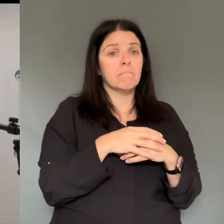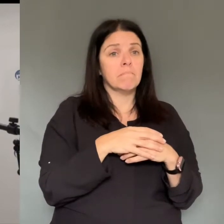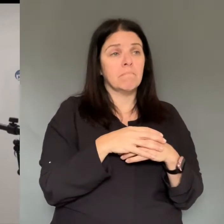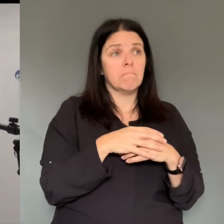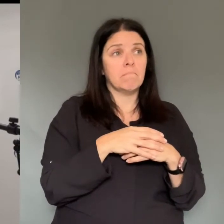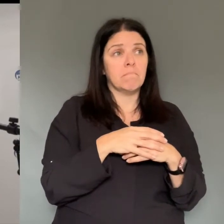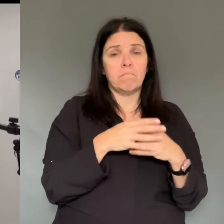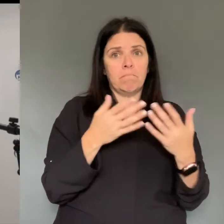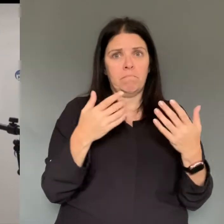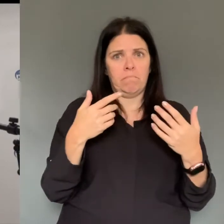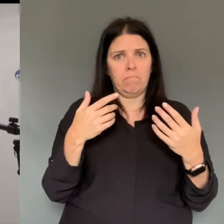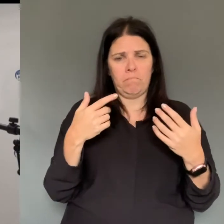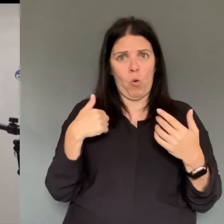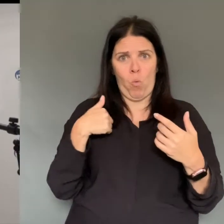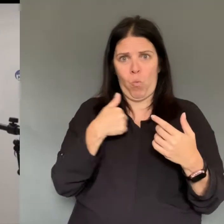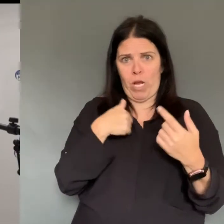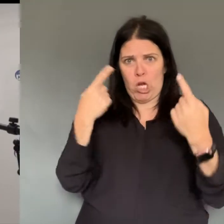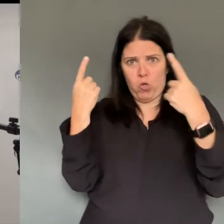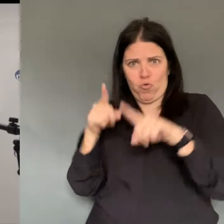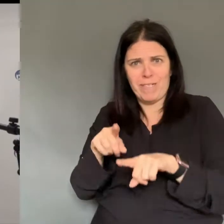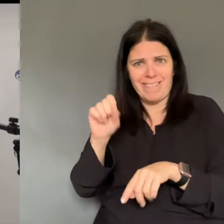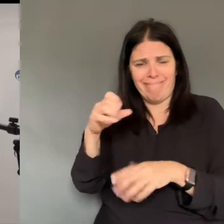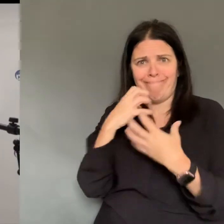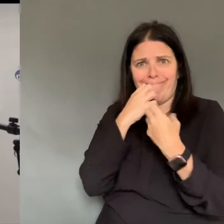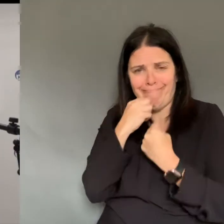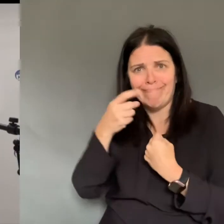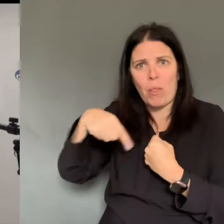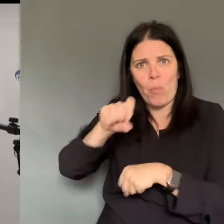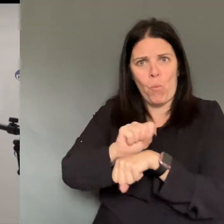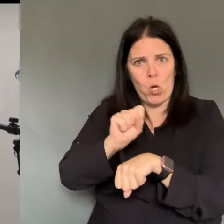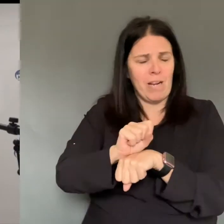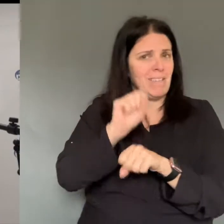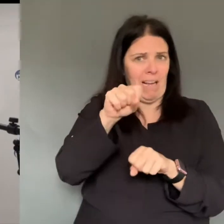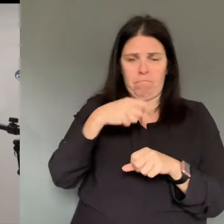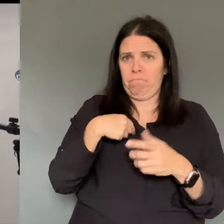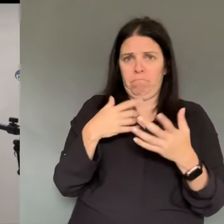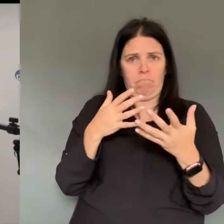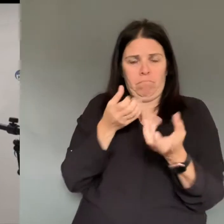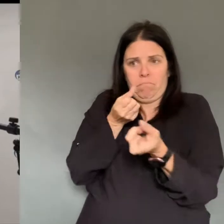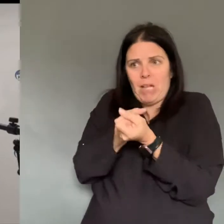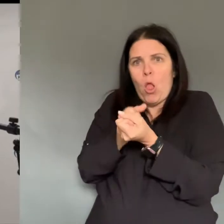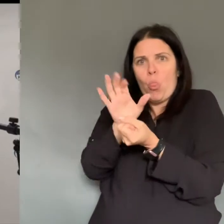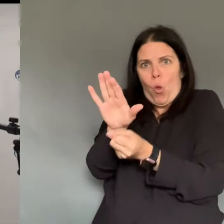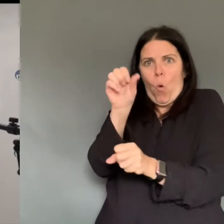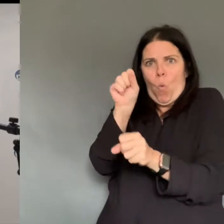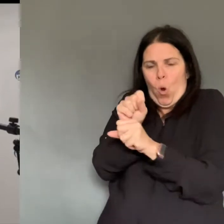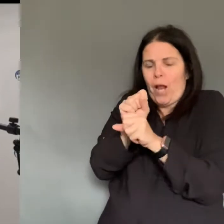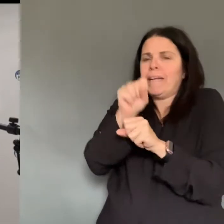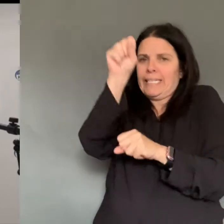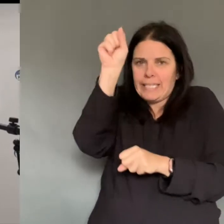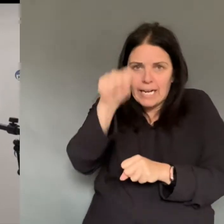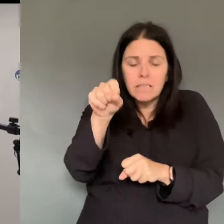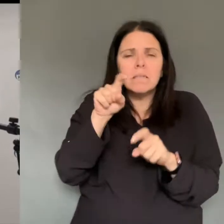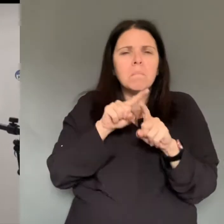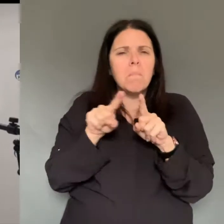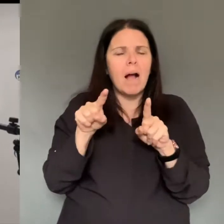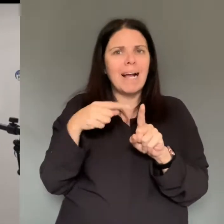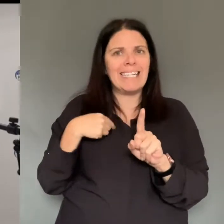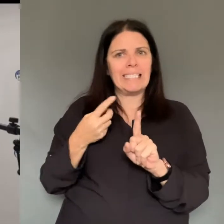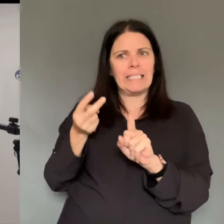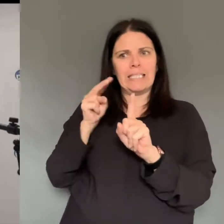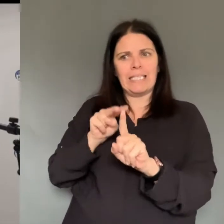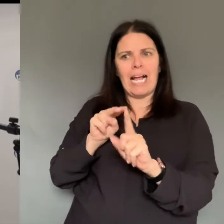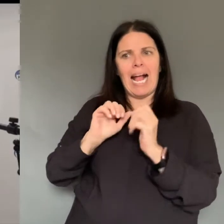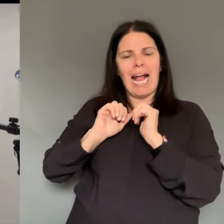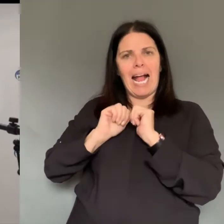if people can stay in one side of the border, that's great. That should be the way. If not, then what else we